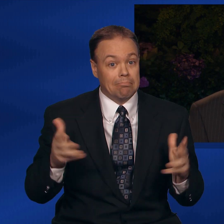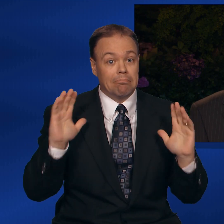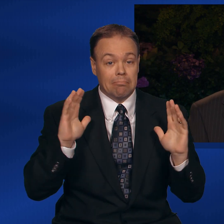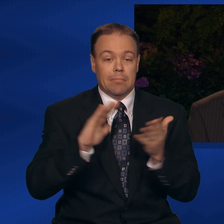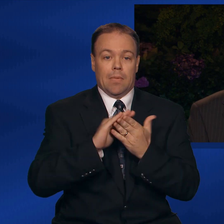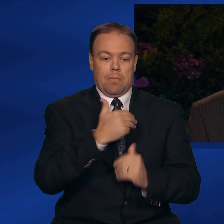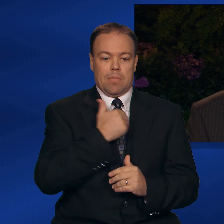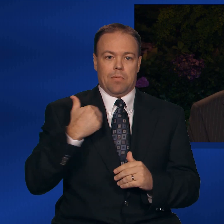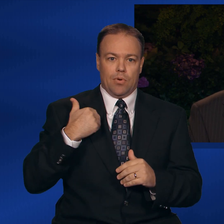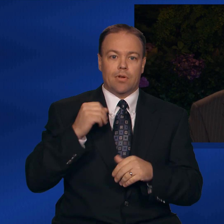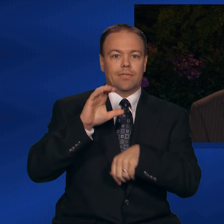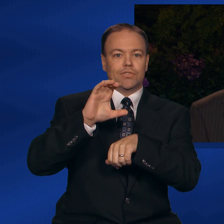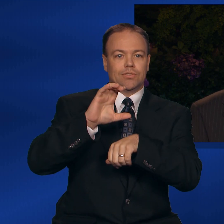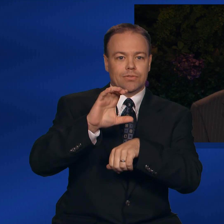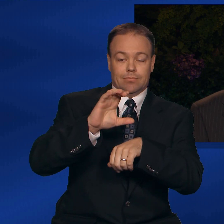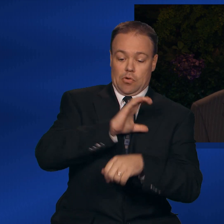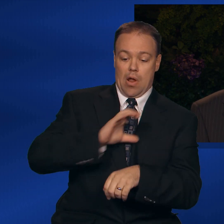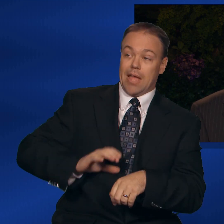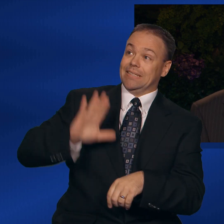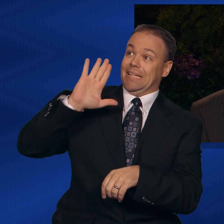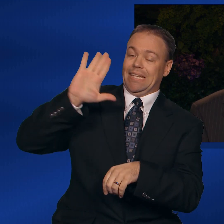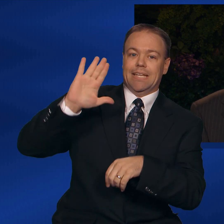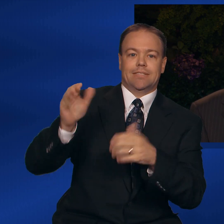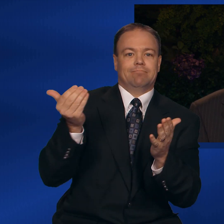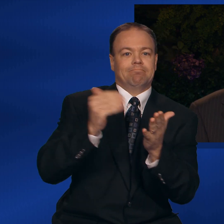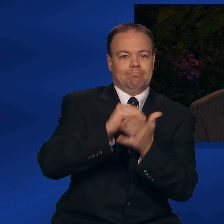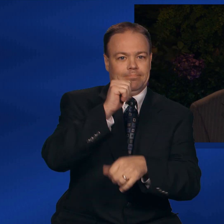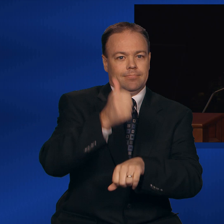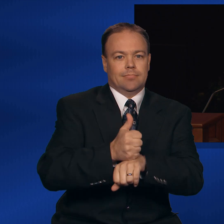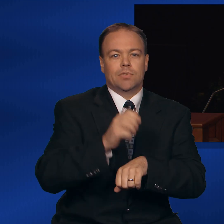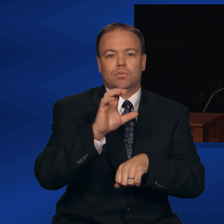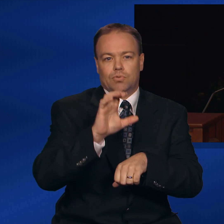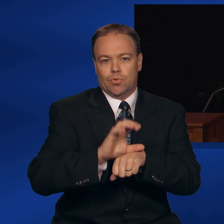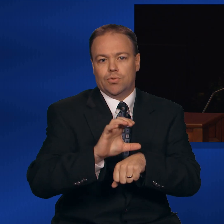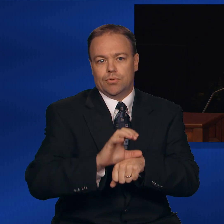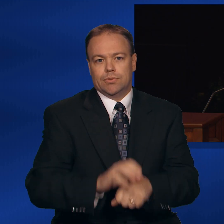members of Christ's restored church.